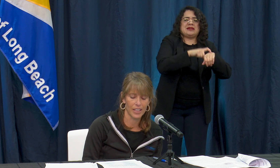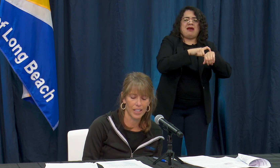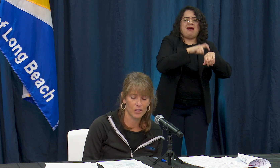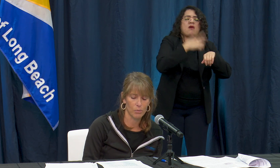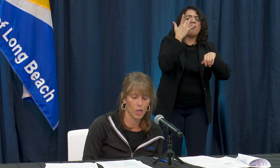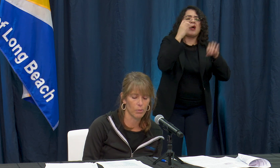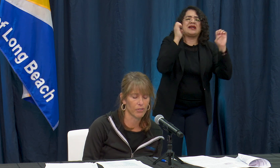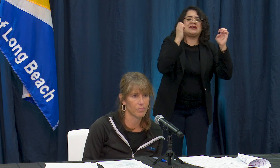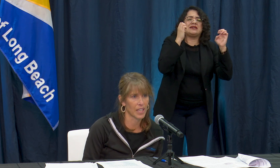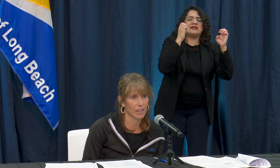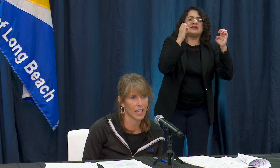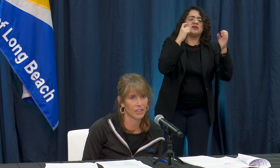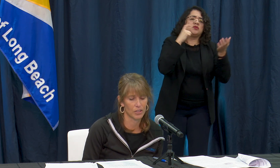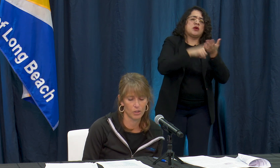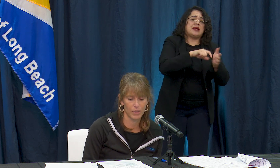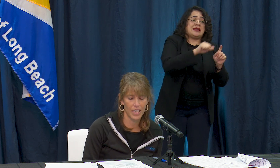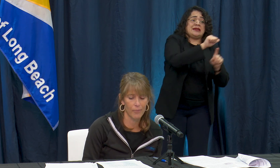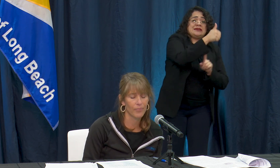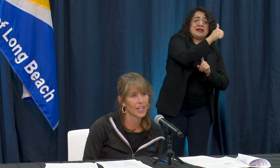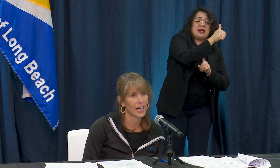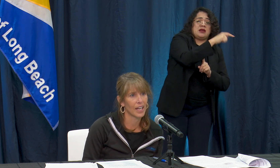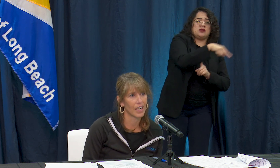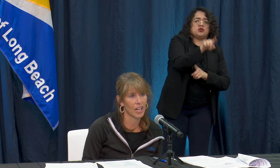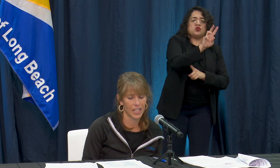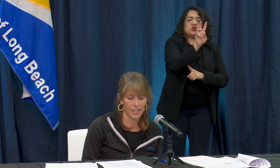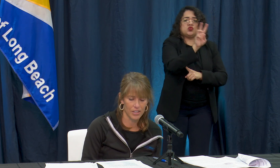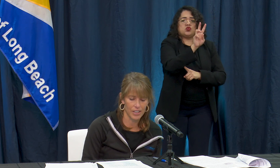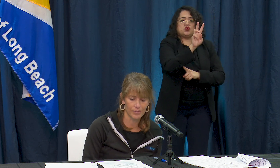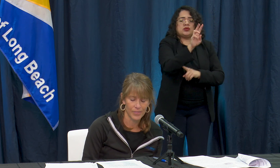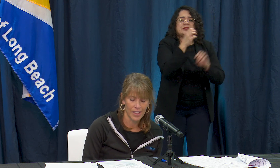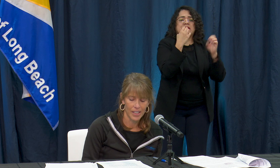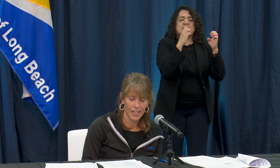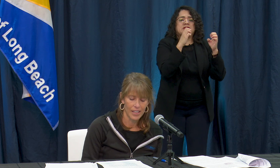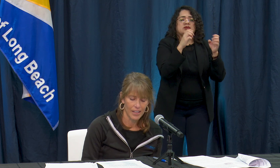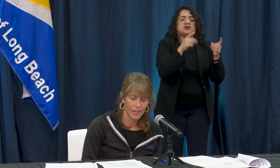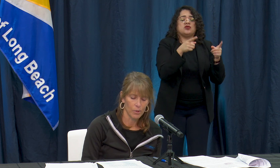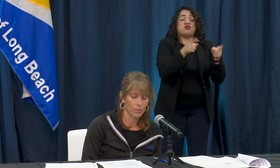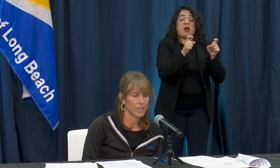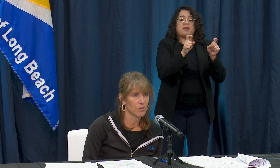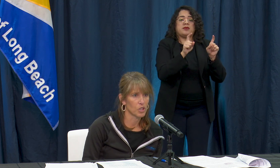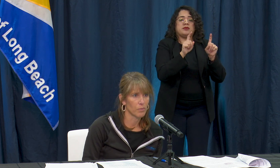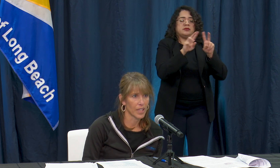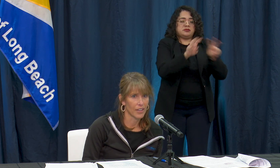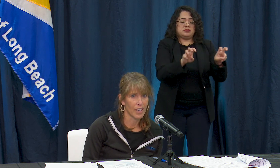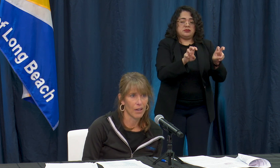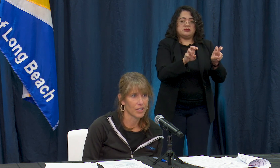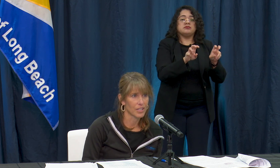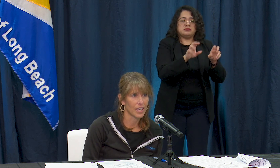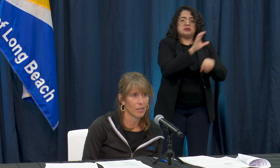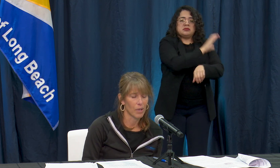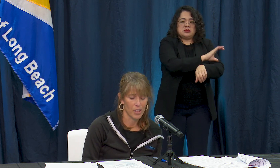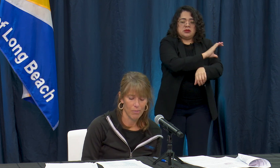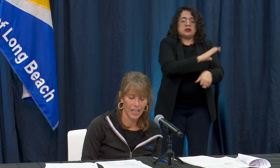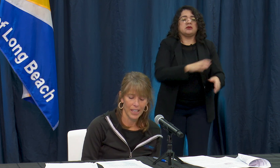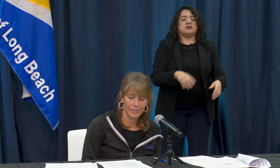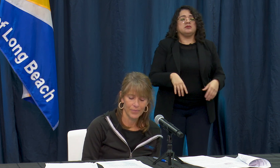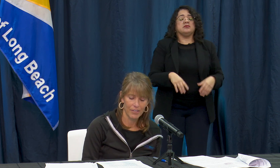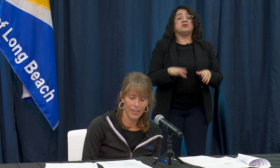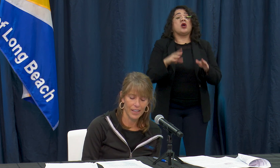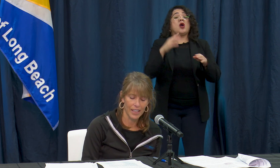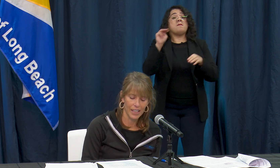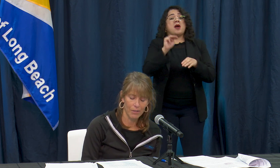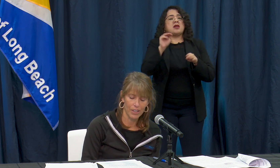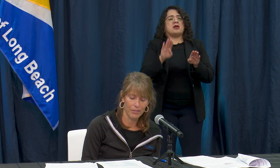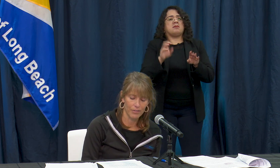Easter holiday, so we'll be open from 10 o'clock to 2 p.m. On Easter. We'll resume the other hours on the Monday.